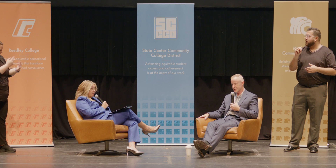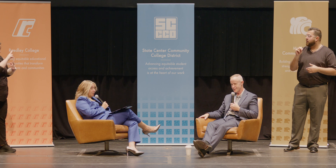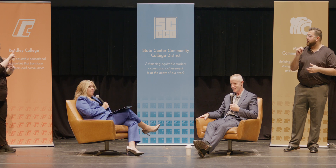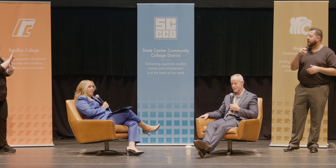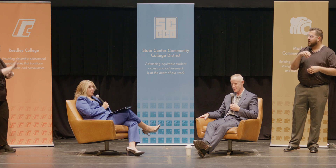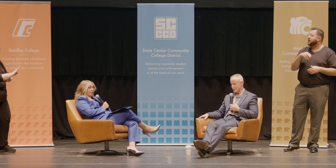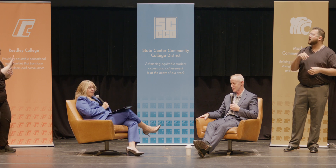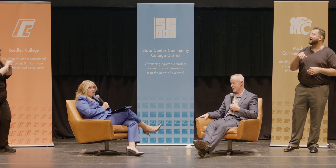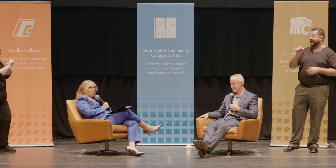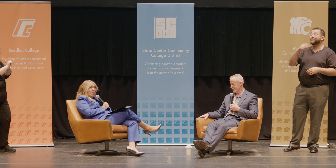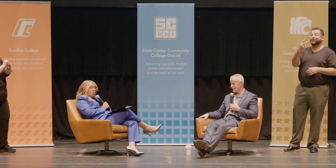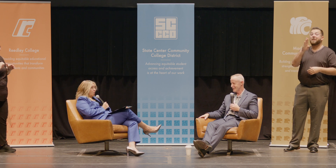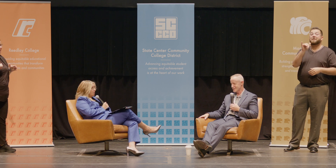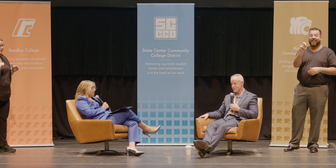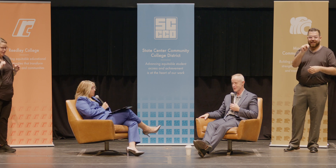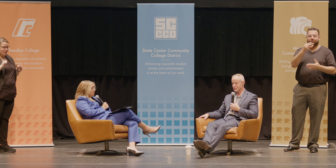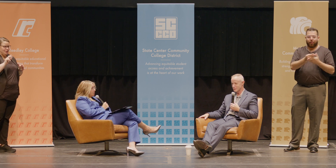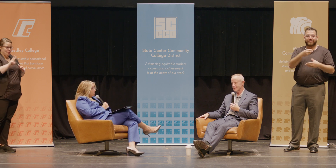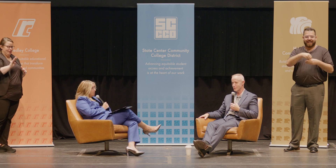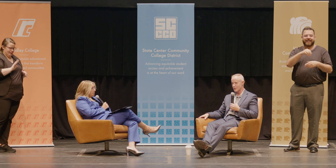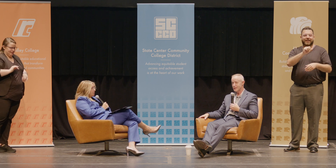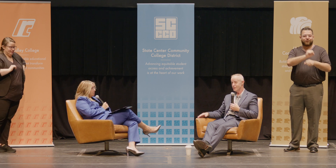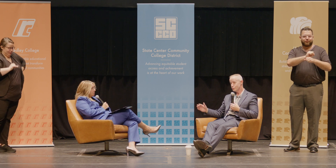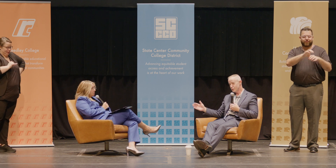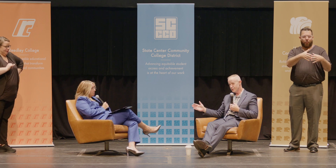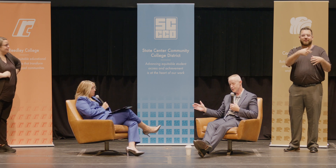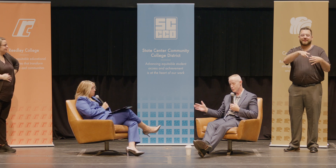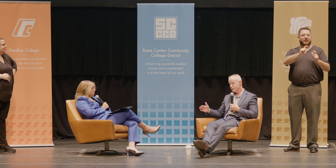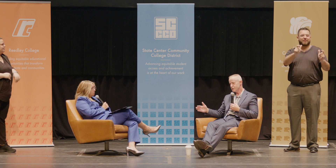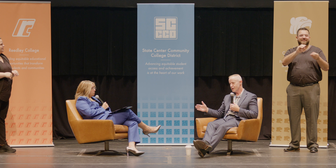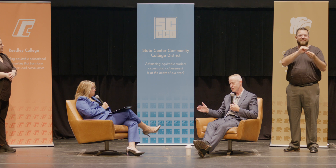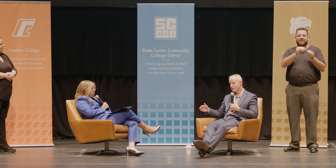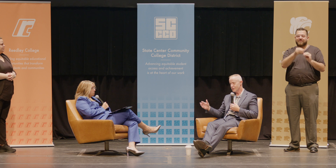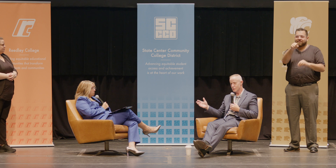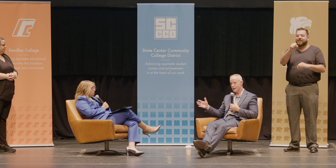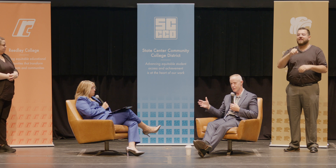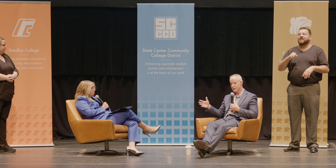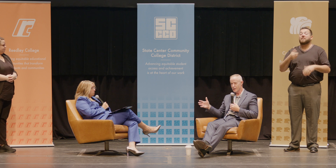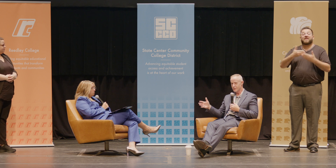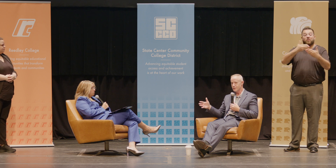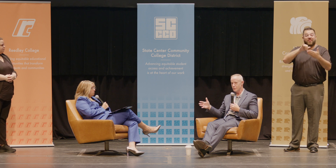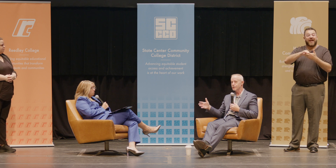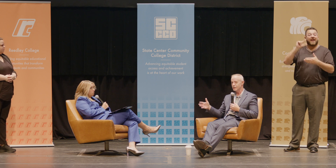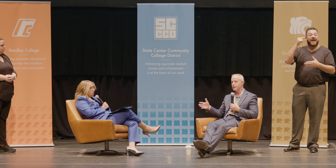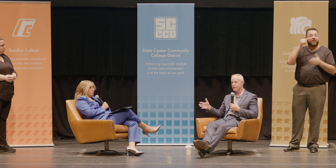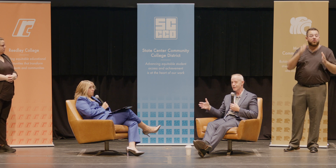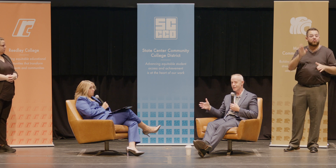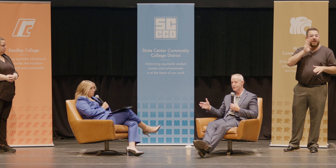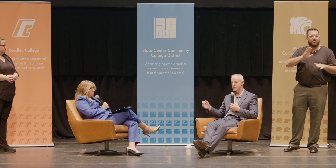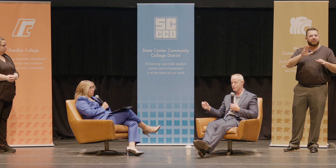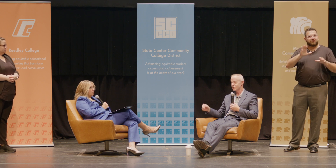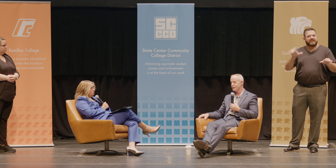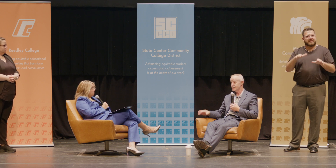billion? $2 billion in workforce, yeah. Wow. Yeah, it's a big number. Previous to that, Governor Brown did about $50 million a